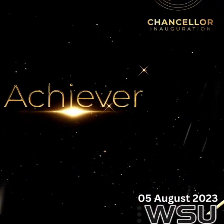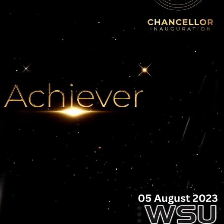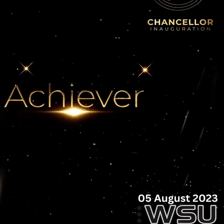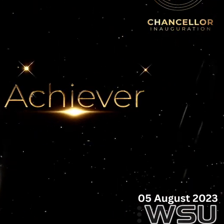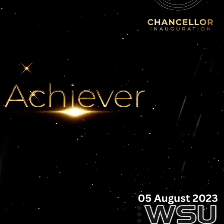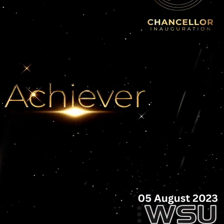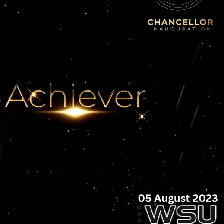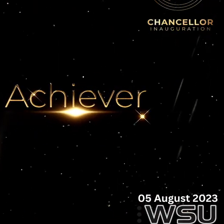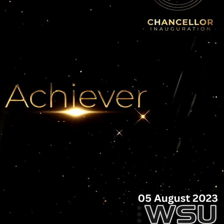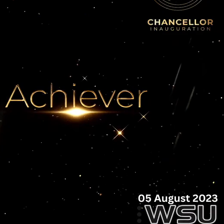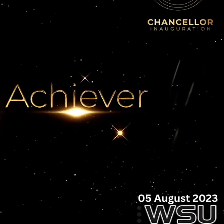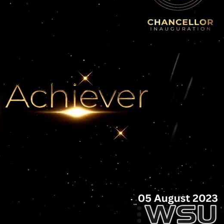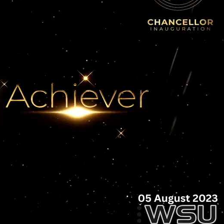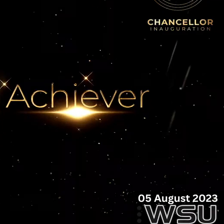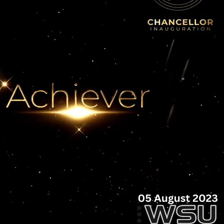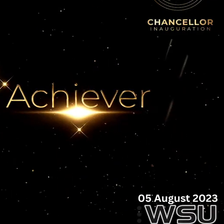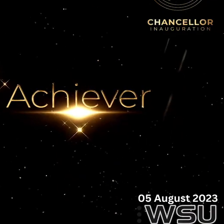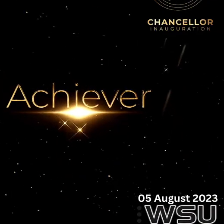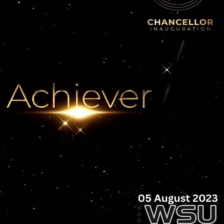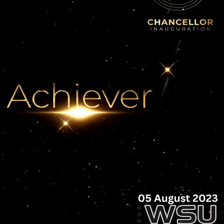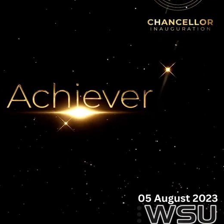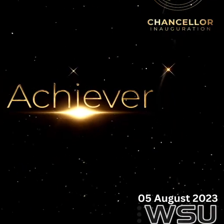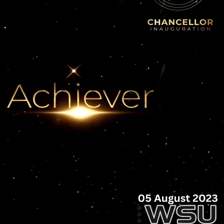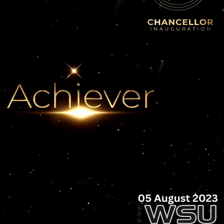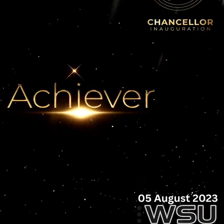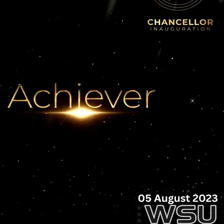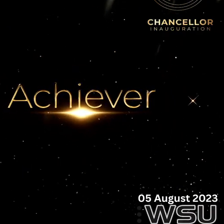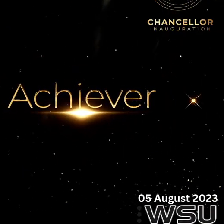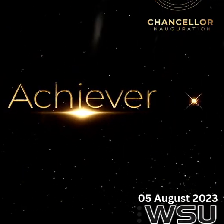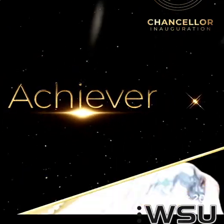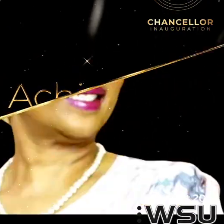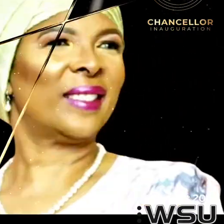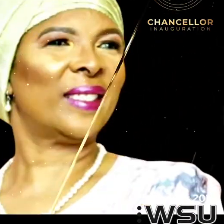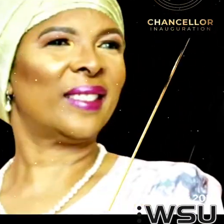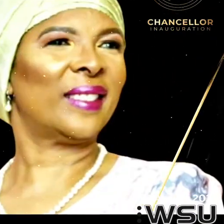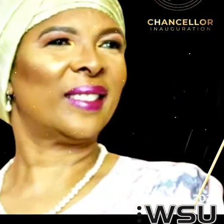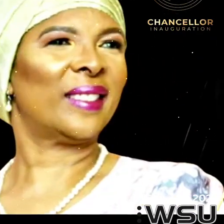Well, good afternoon, ladies and gentlemen. It's the afternoon already.